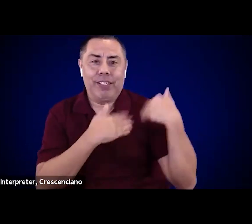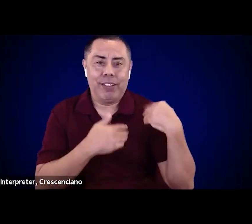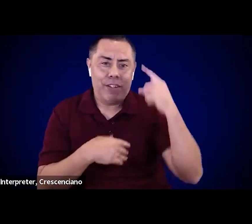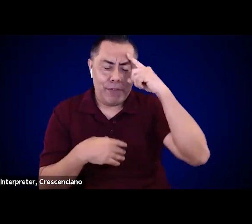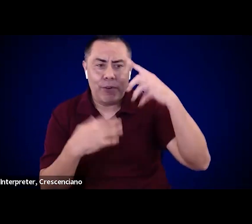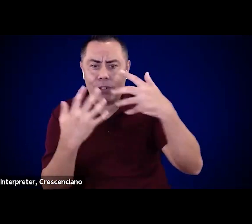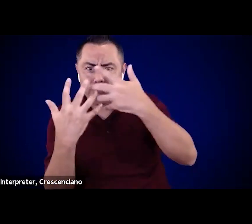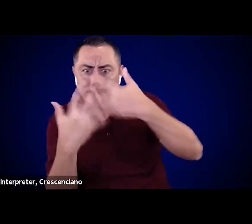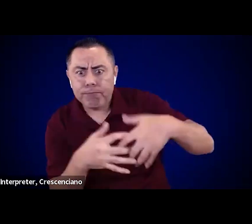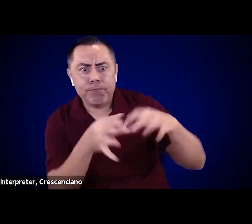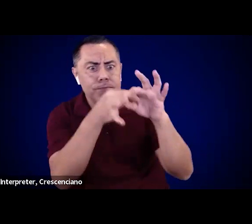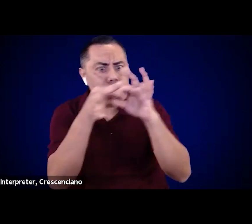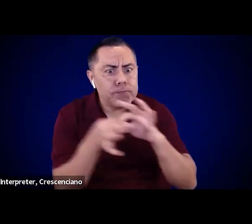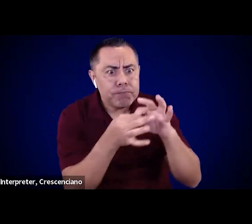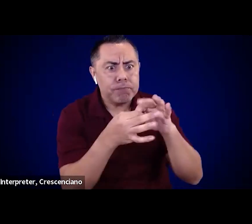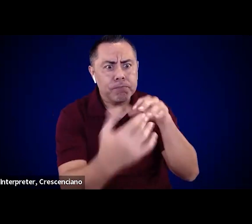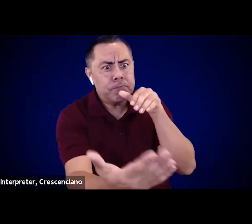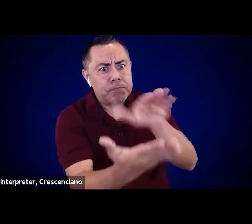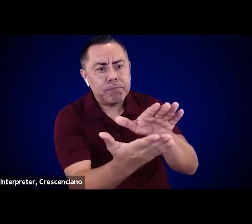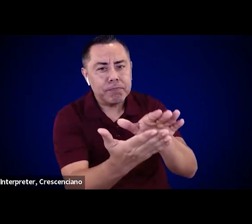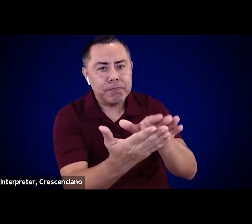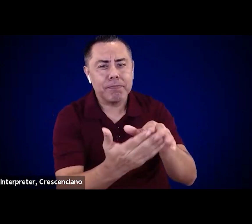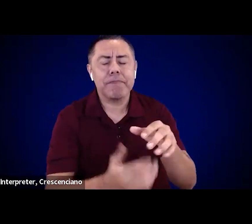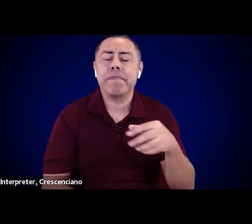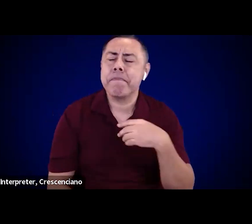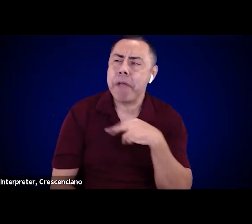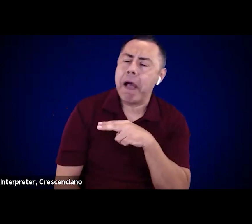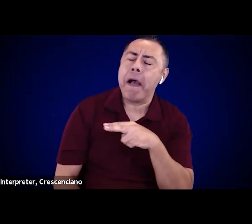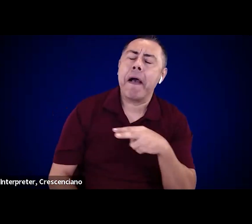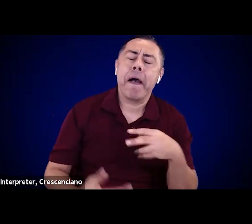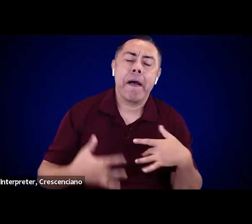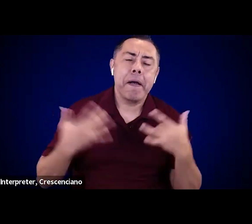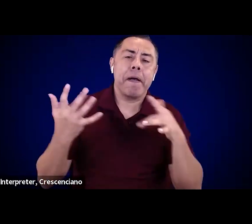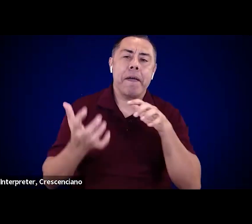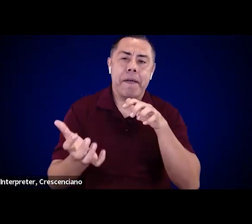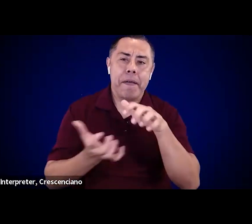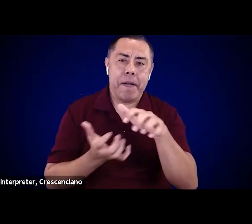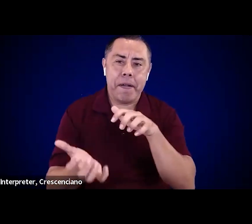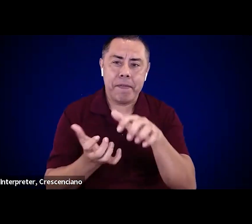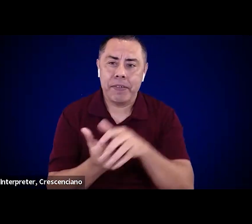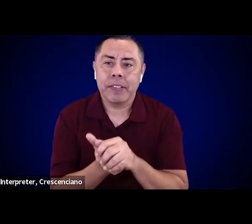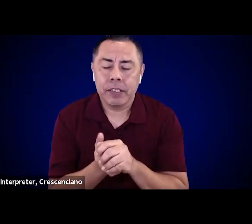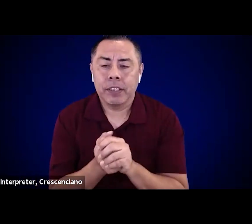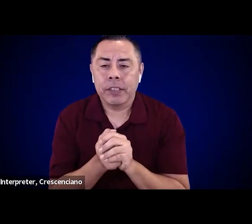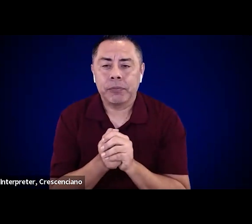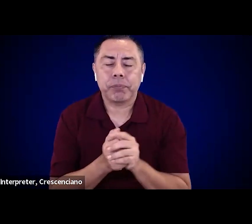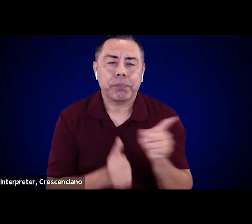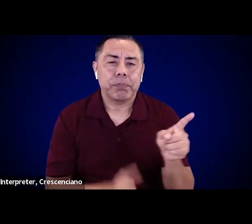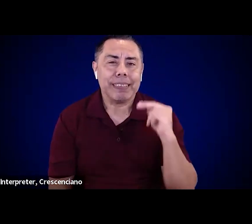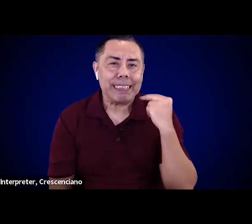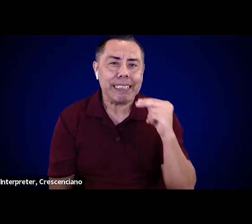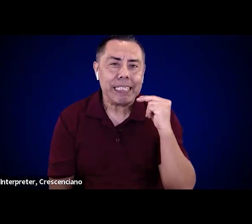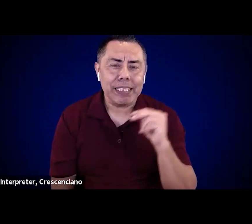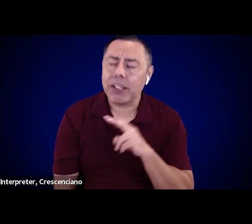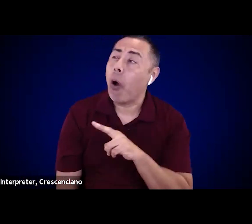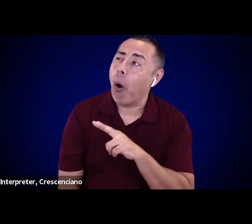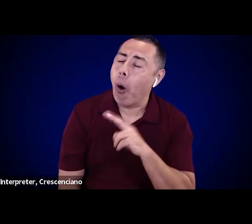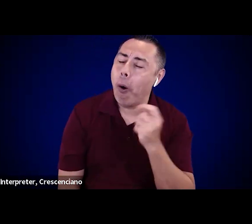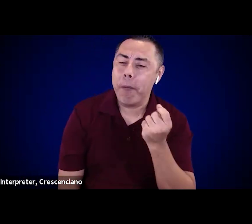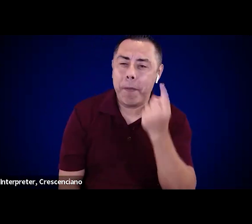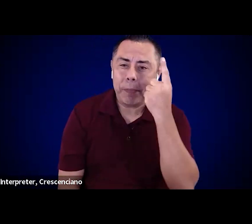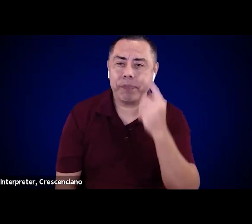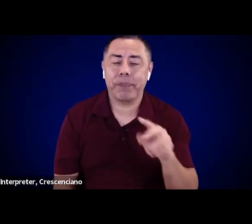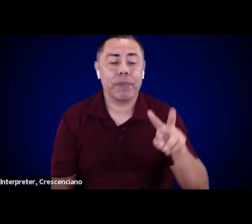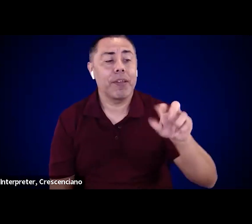And that made the light bulb go off for my niece. So that Vance's comment